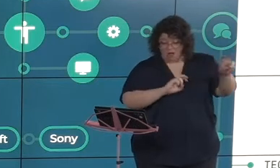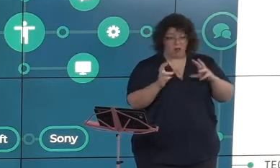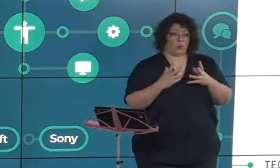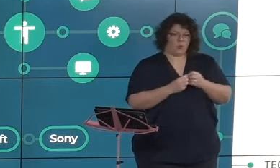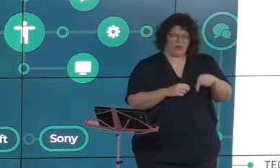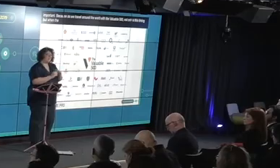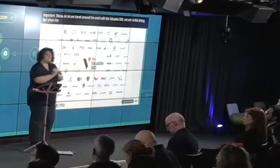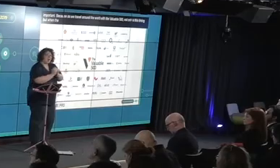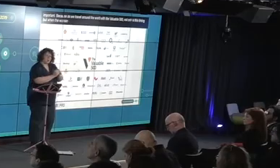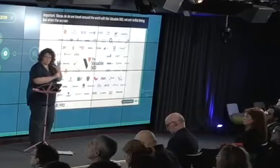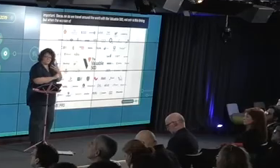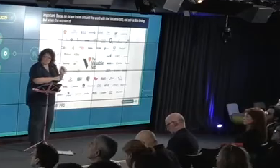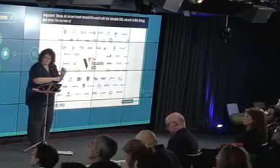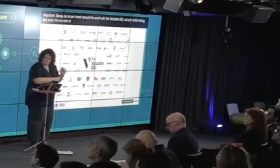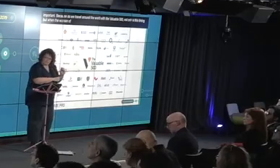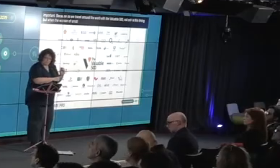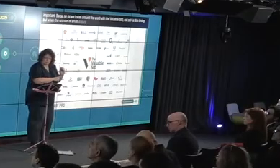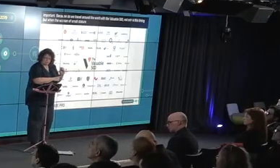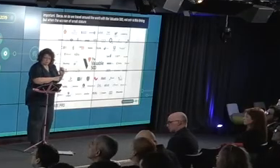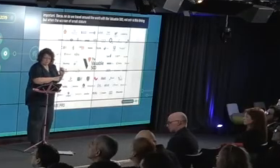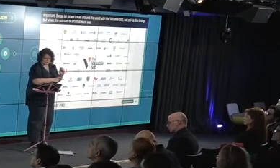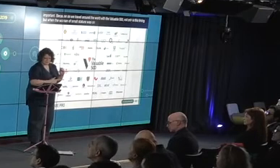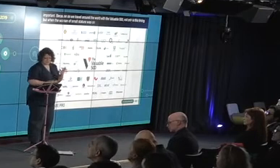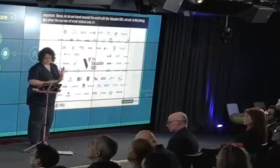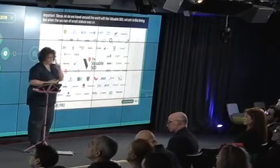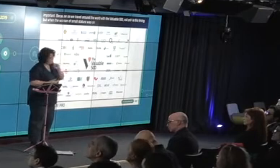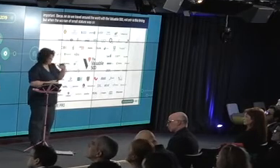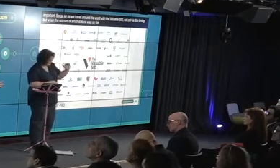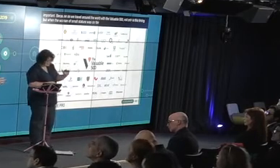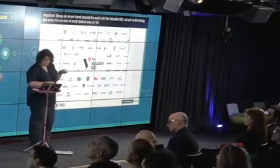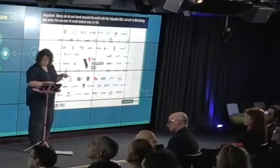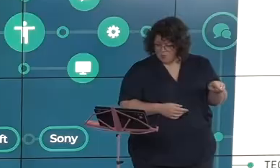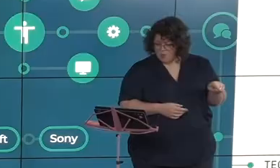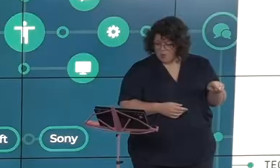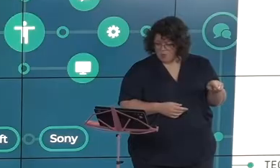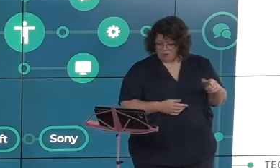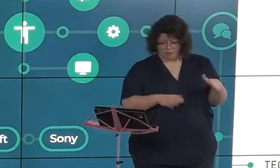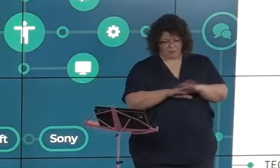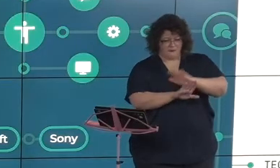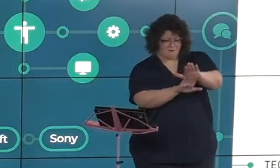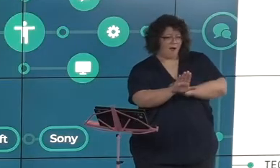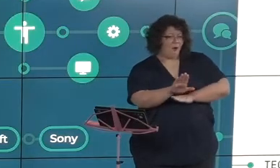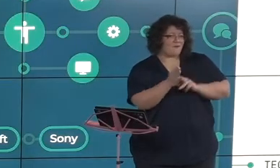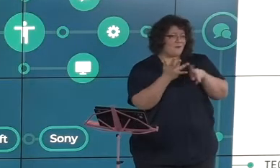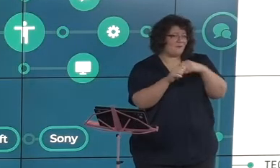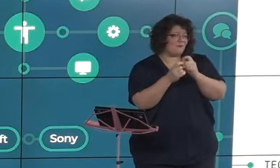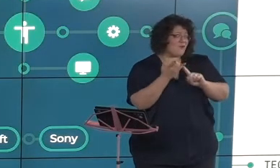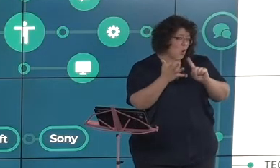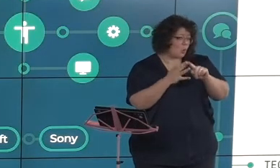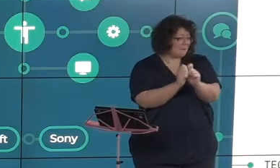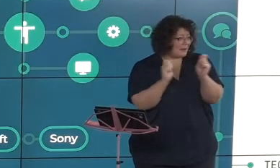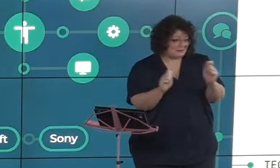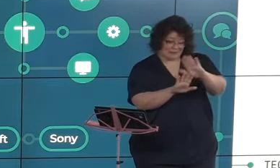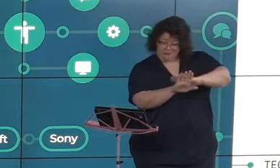cover of Vogue magazine, and you know the fashion's there and technology is here. But the technology and inclusive